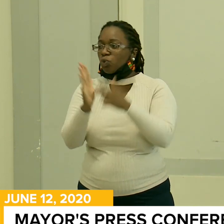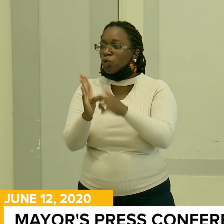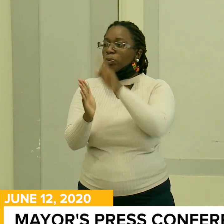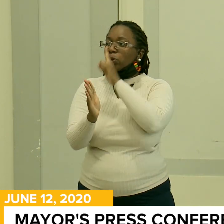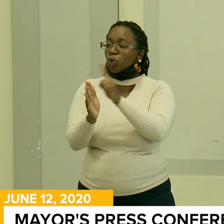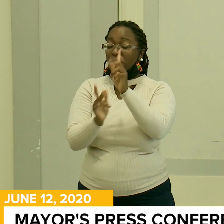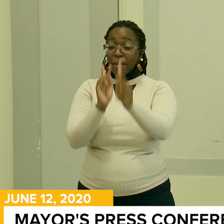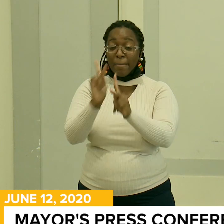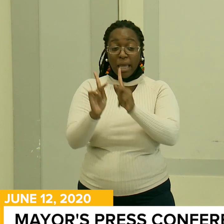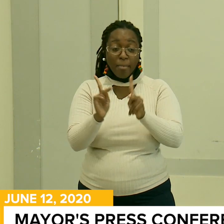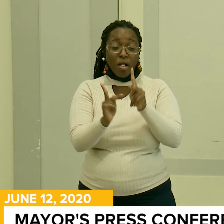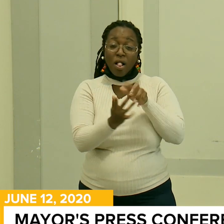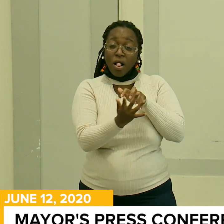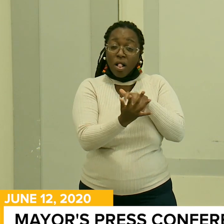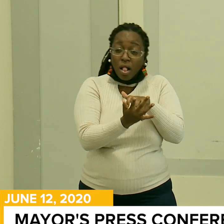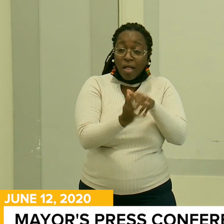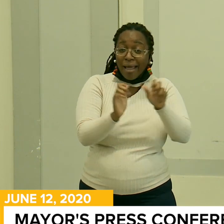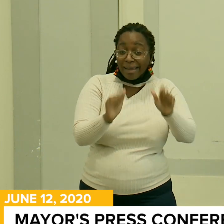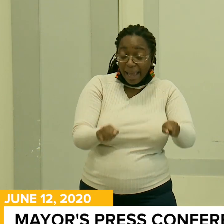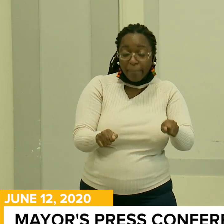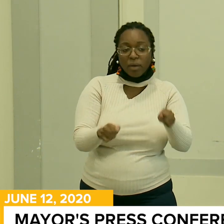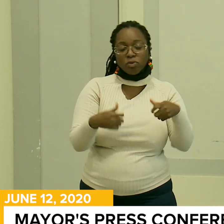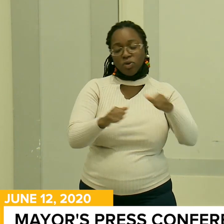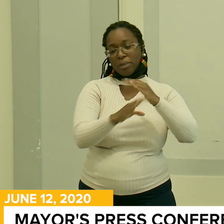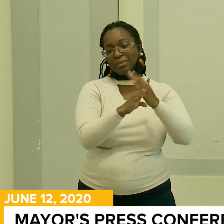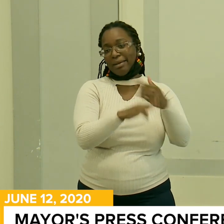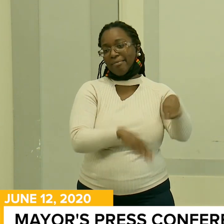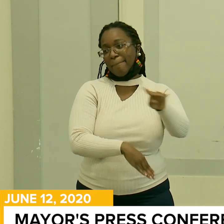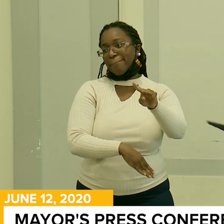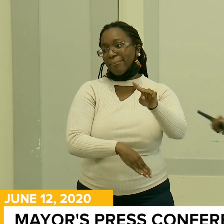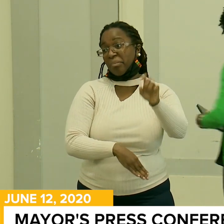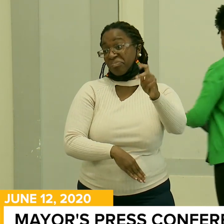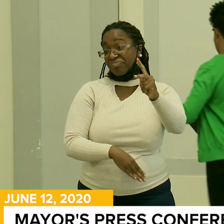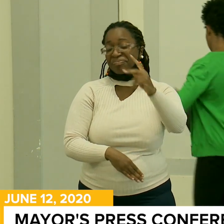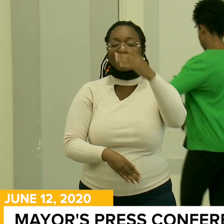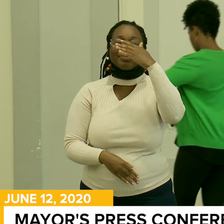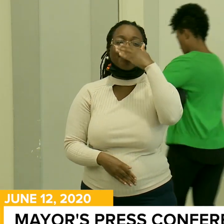that are most vulnerable among us. Thank you.